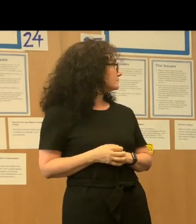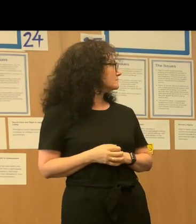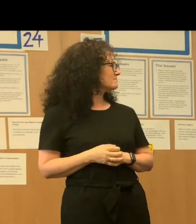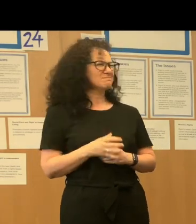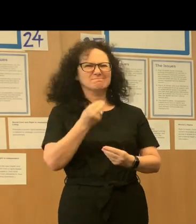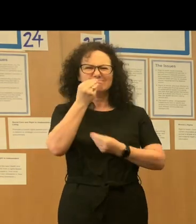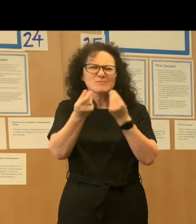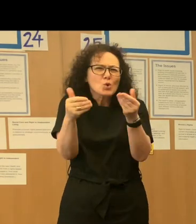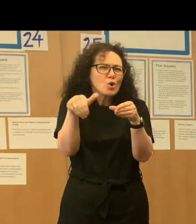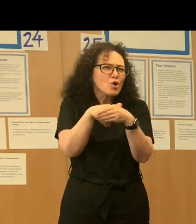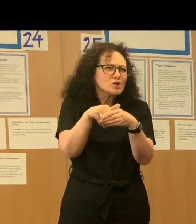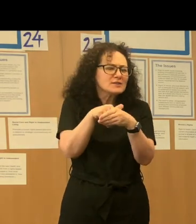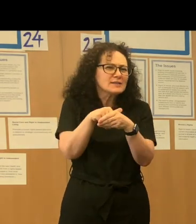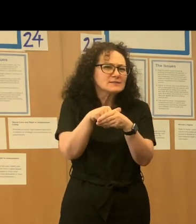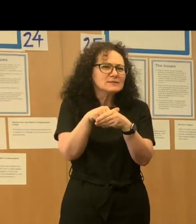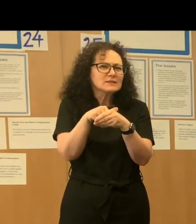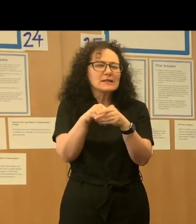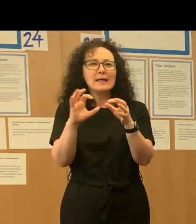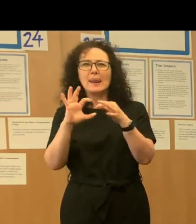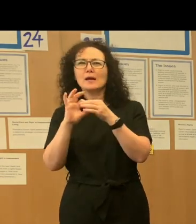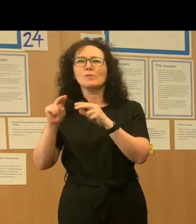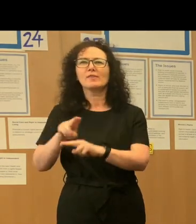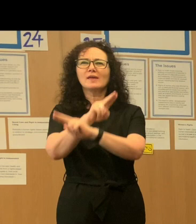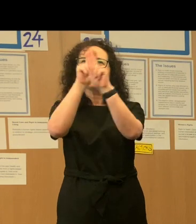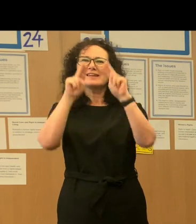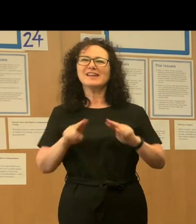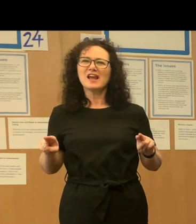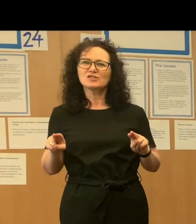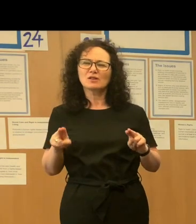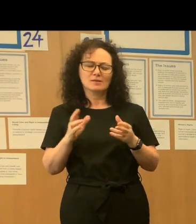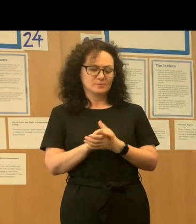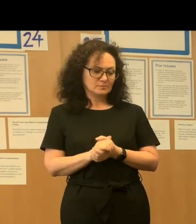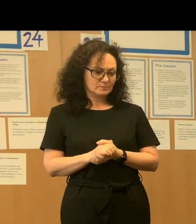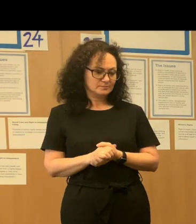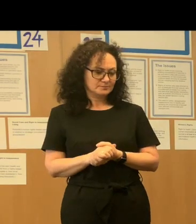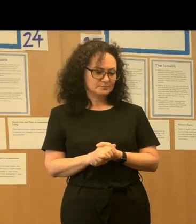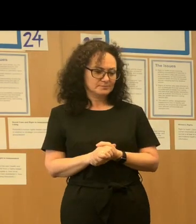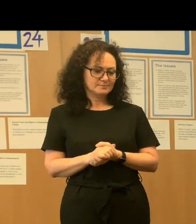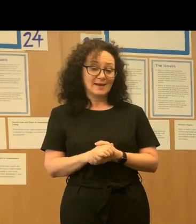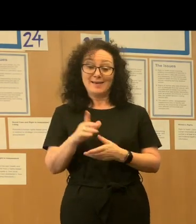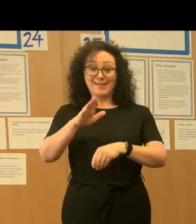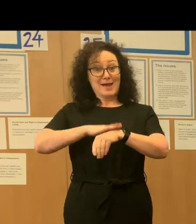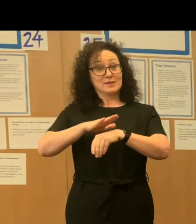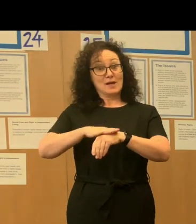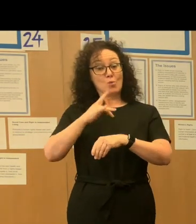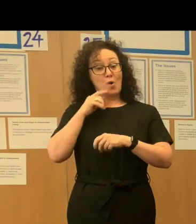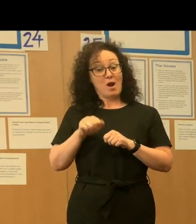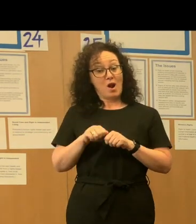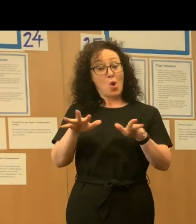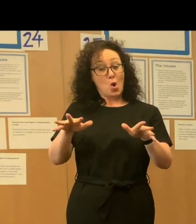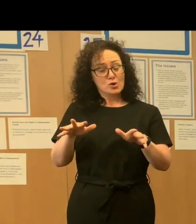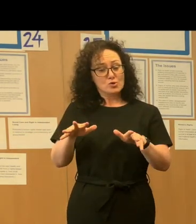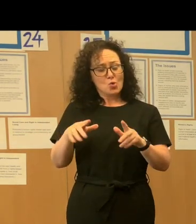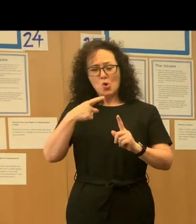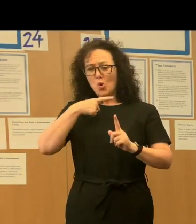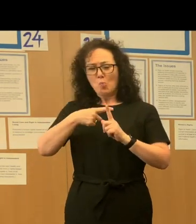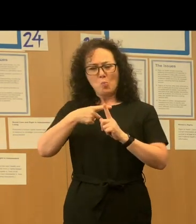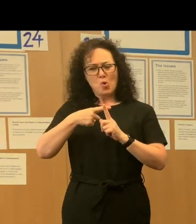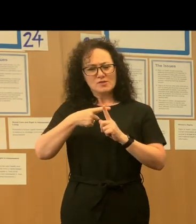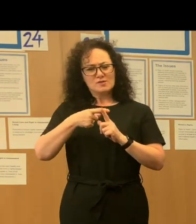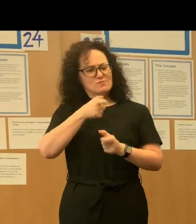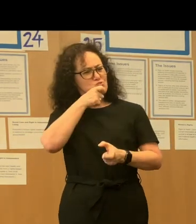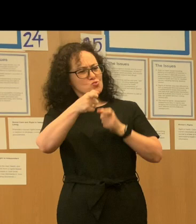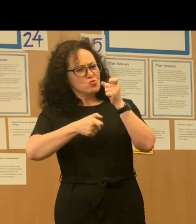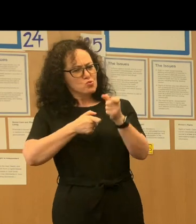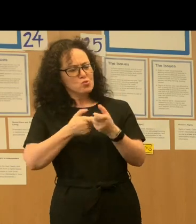context about how that fitted in internationally, when it was launched, there were lots of really sort of positive comments about the fact that Scotland was taking